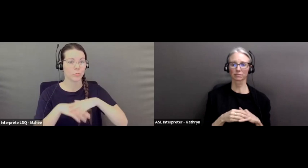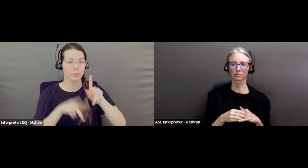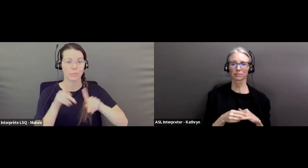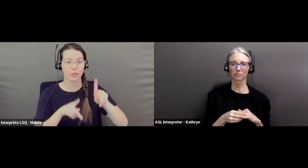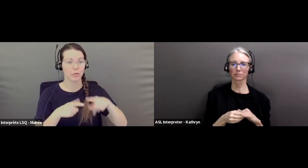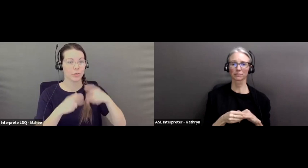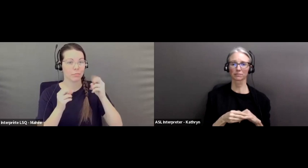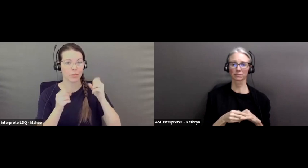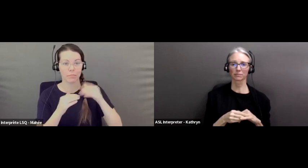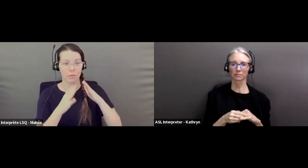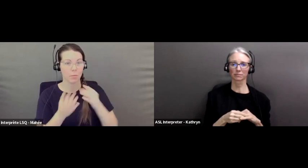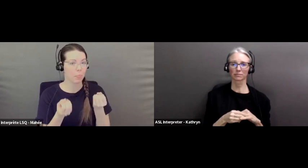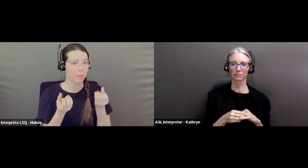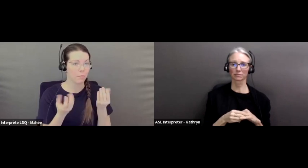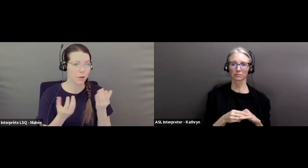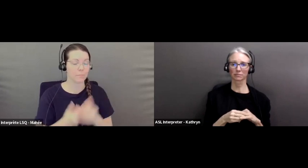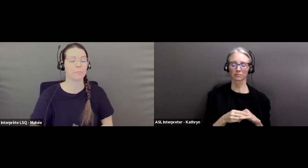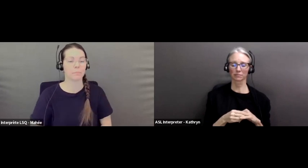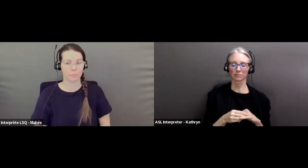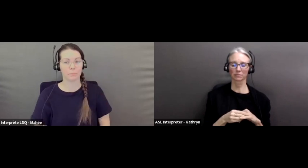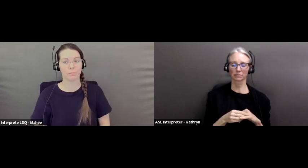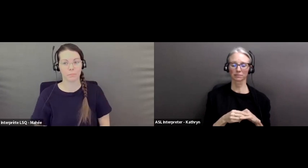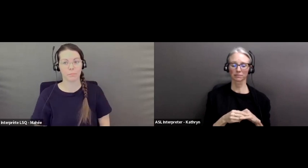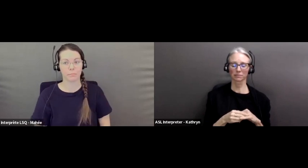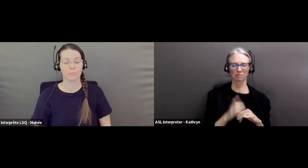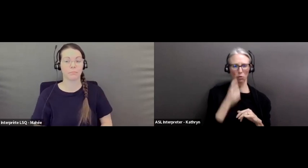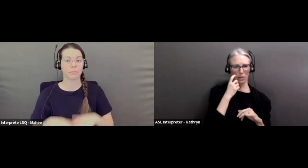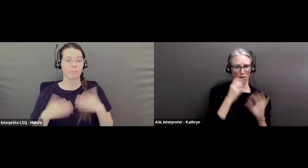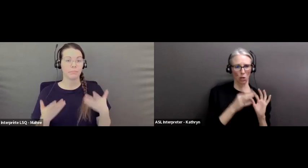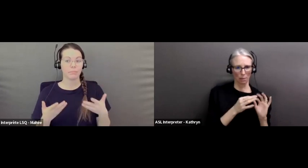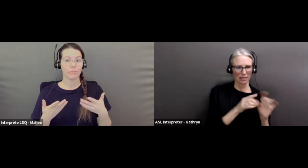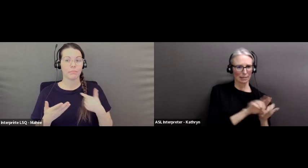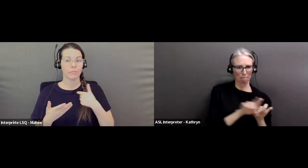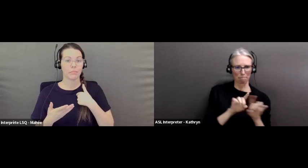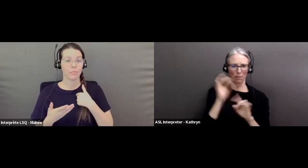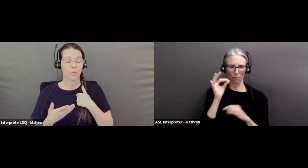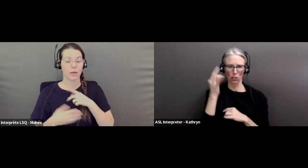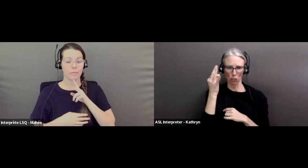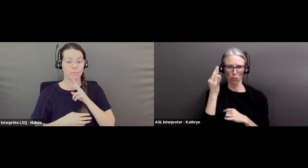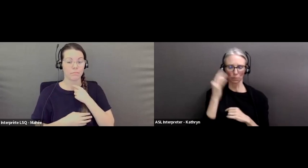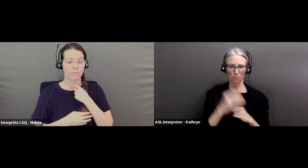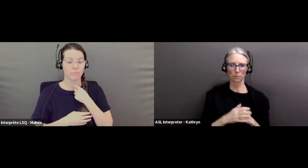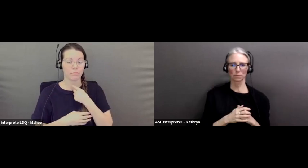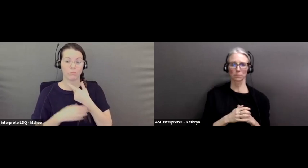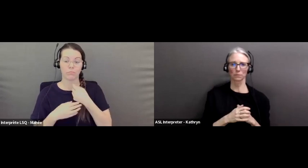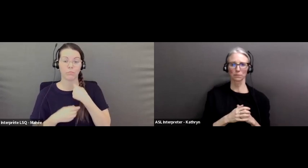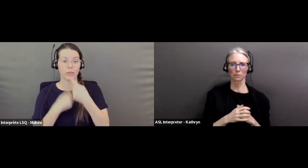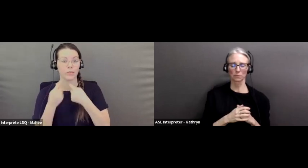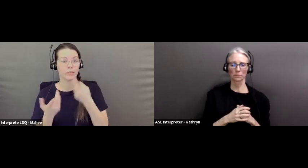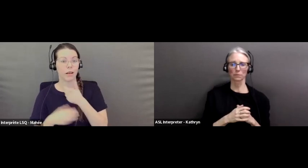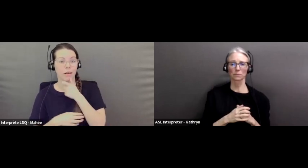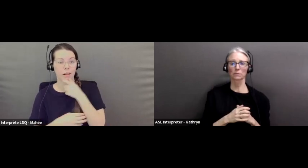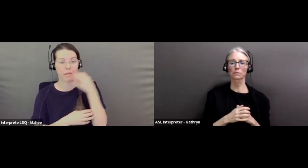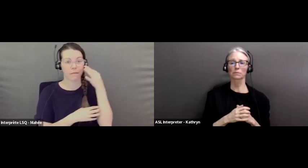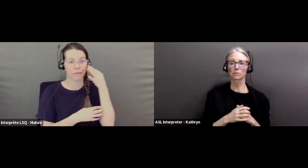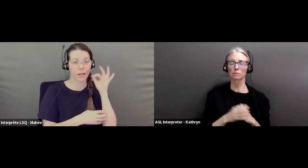les campements de personnes en situation d'itinérance. Mes remarques seront prononcées en anglais et en français